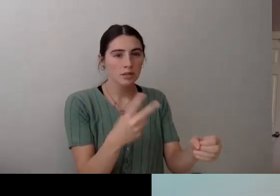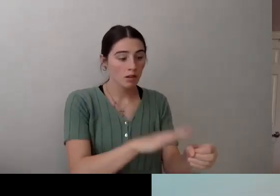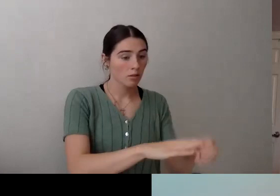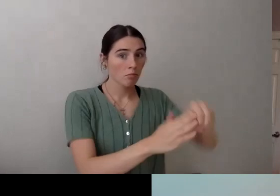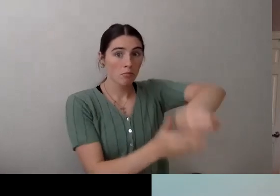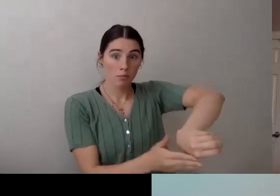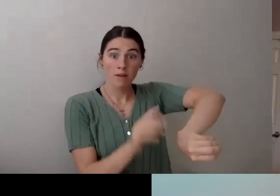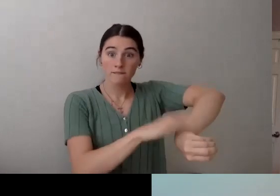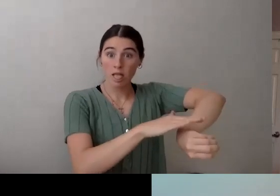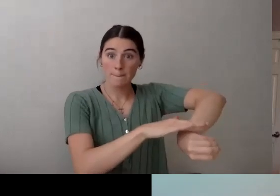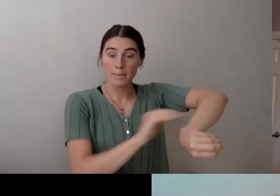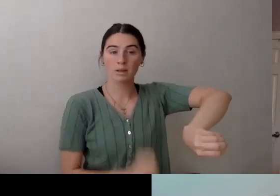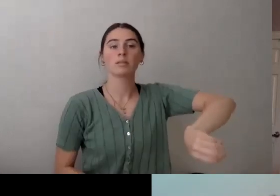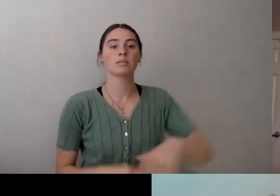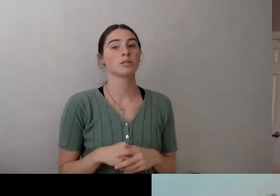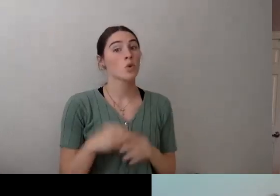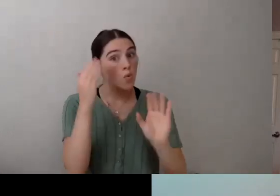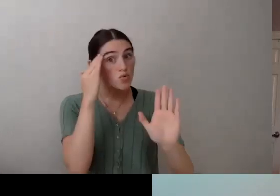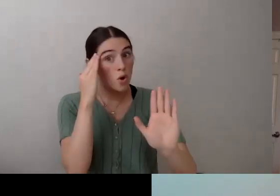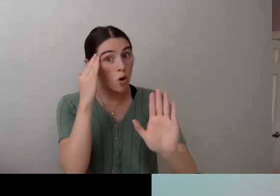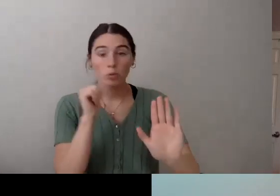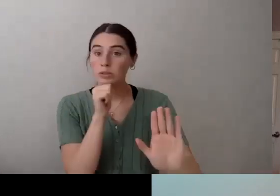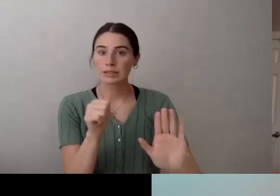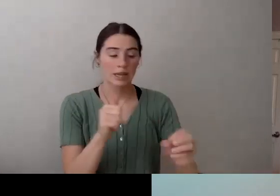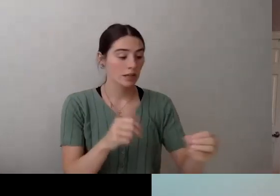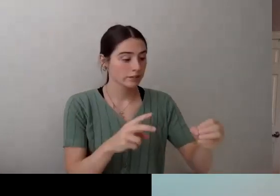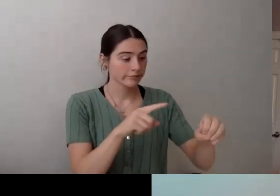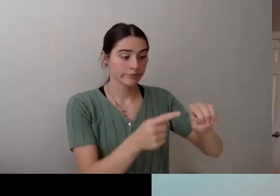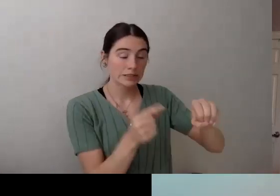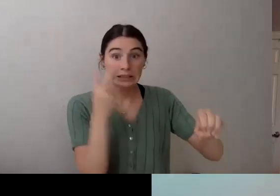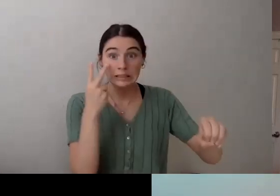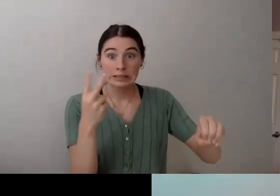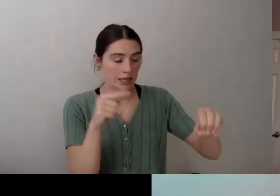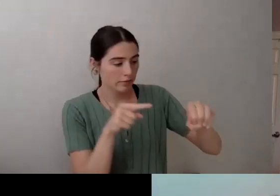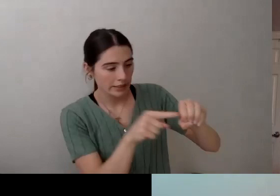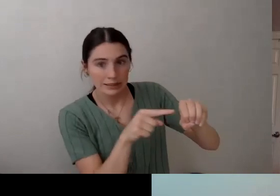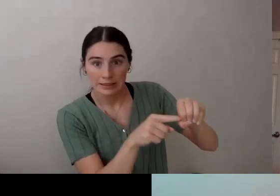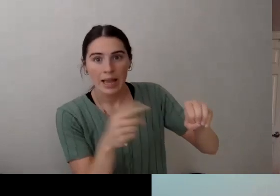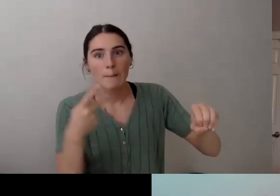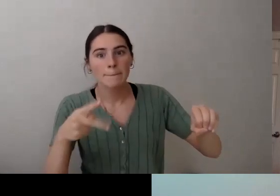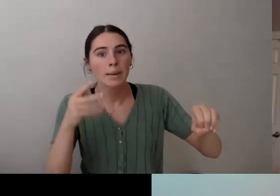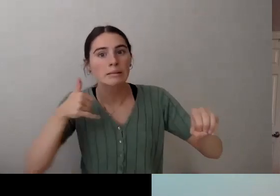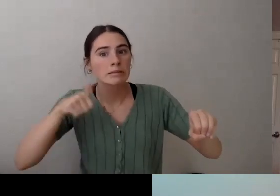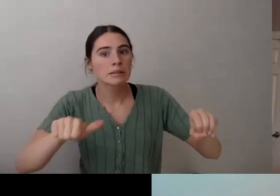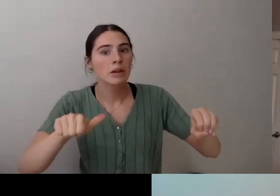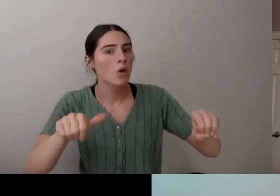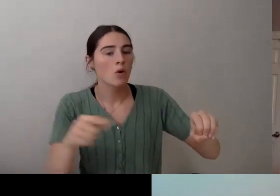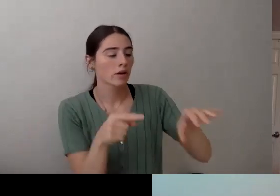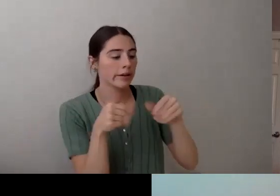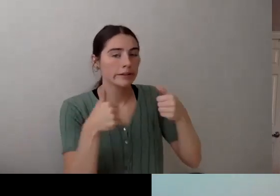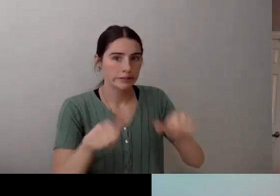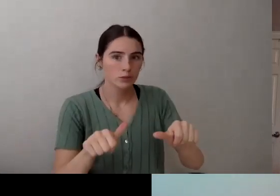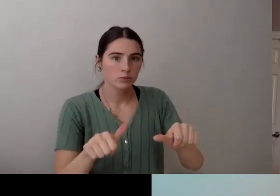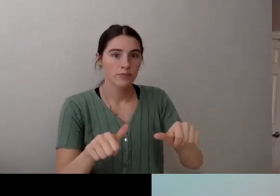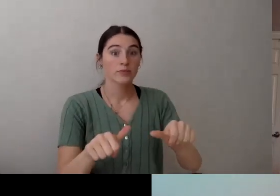this, they are not gonna be fully cooked through. That's why I'm heating up the sauce, because as they finish,